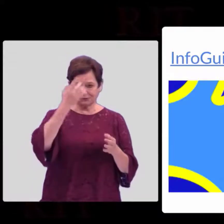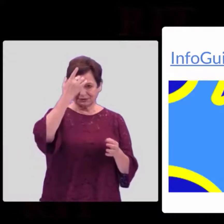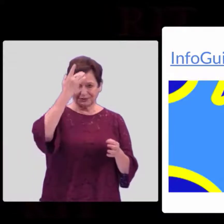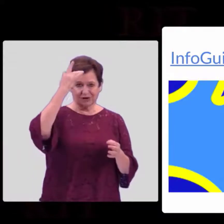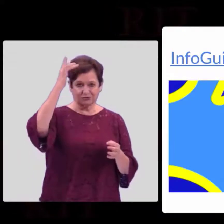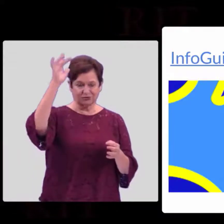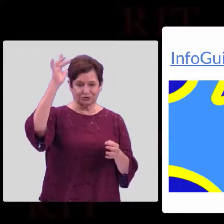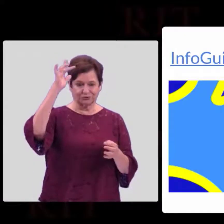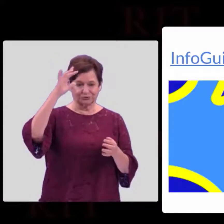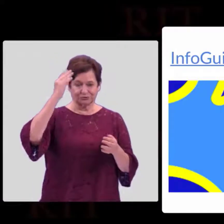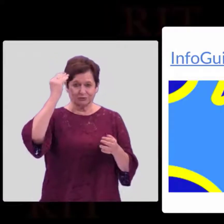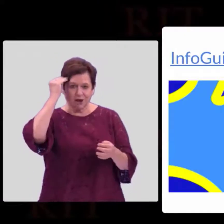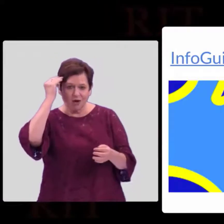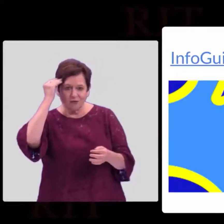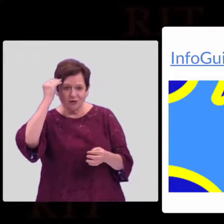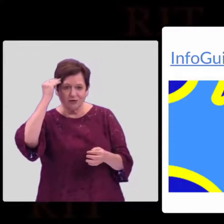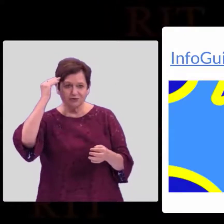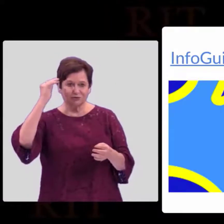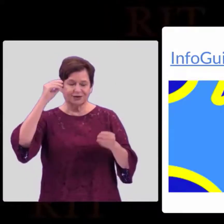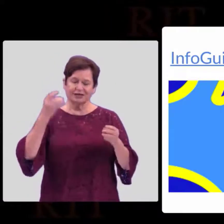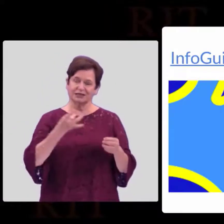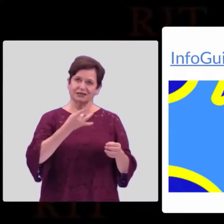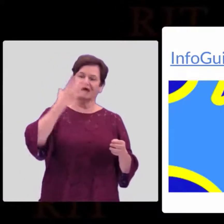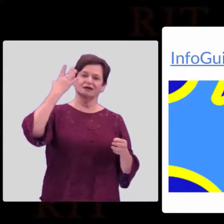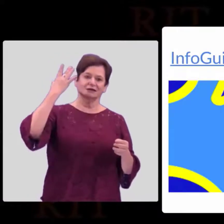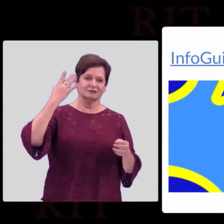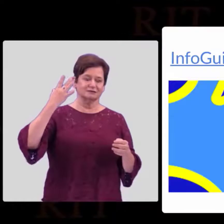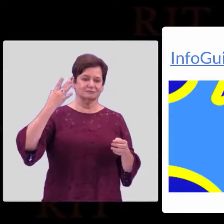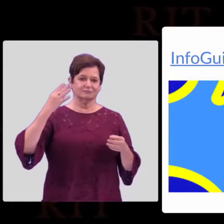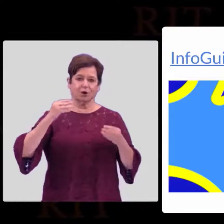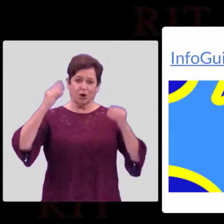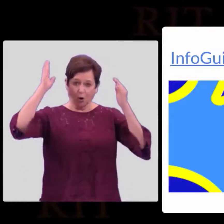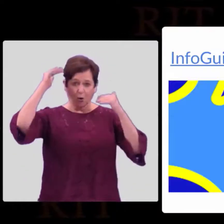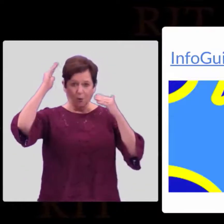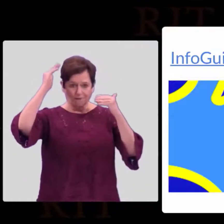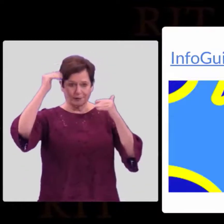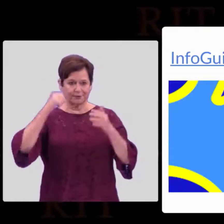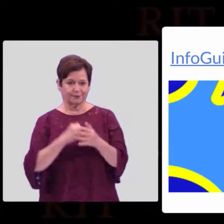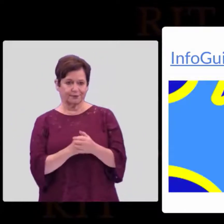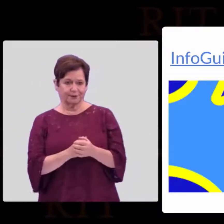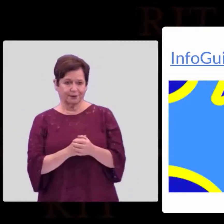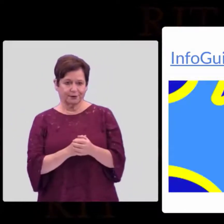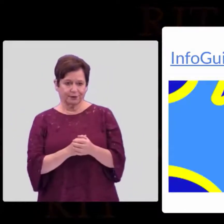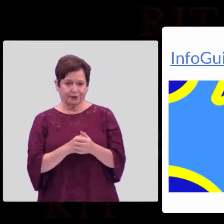Yellow means intelligence, knowledge, light, and hope.